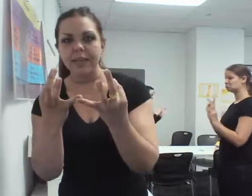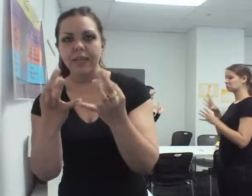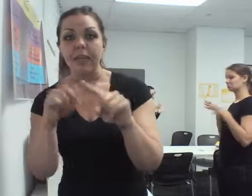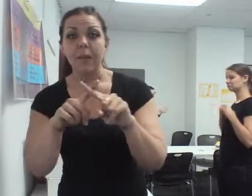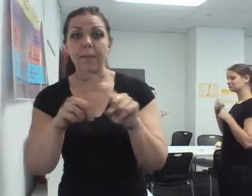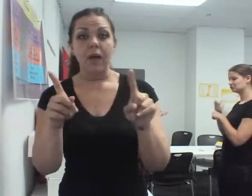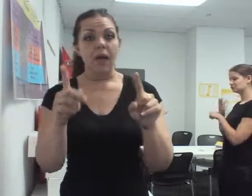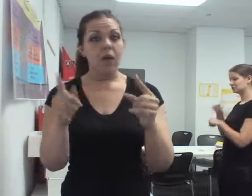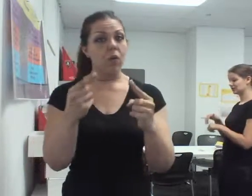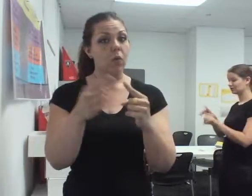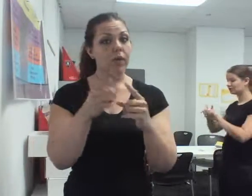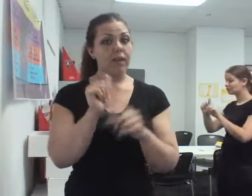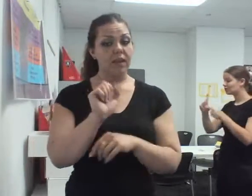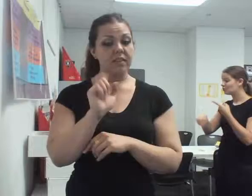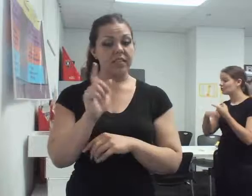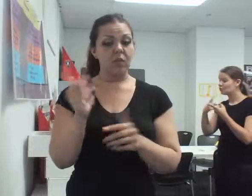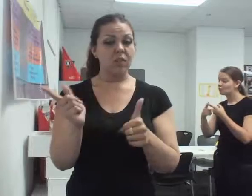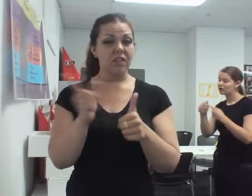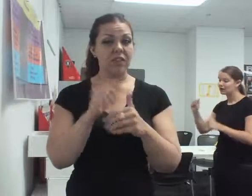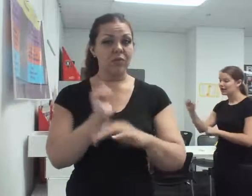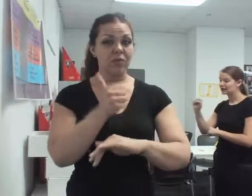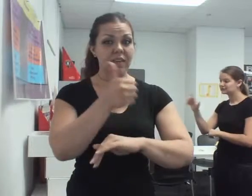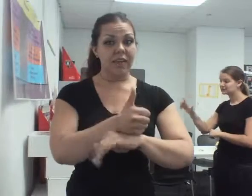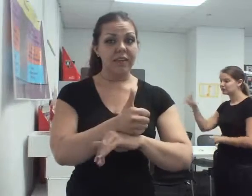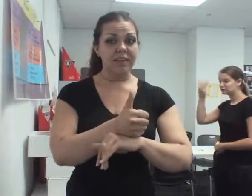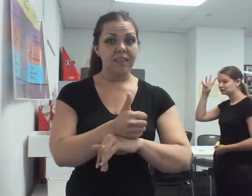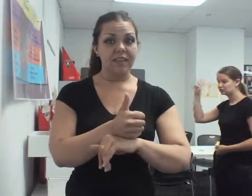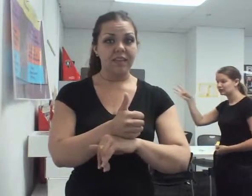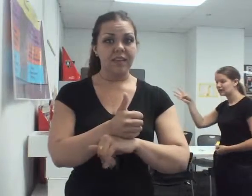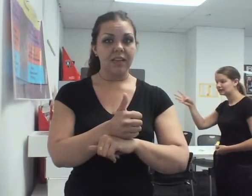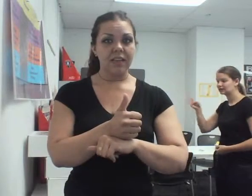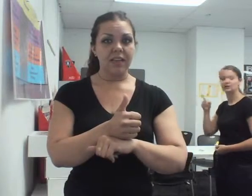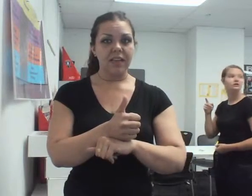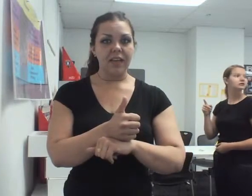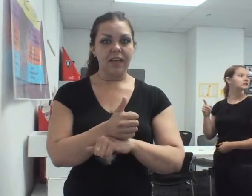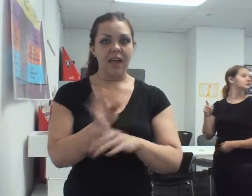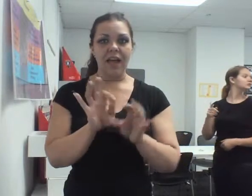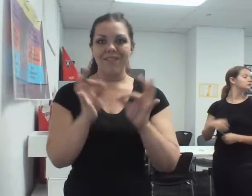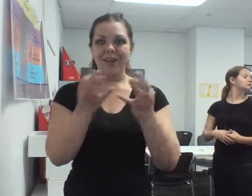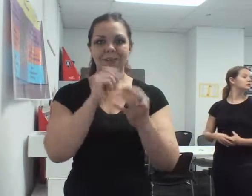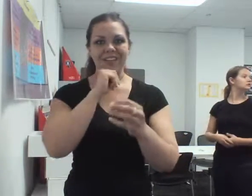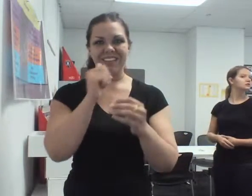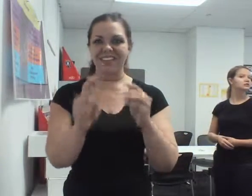first created, there was no sign. This. It was.